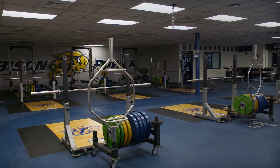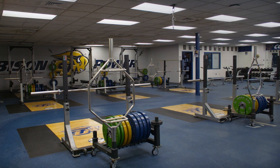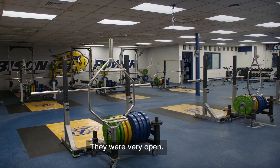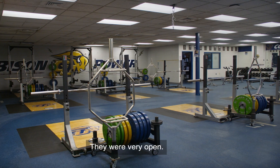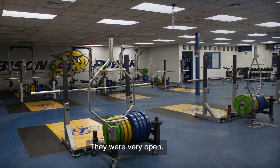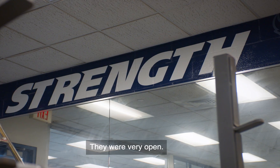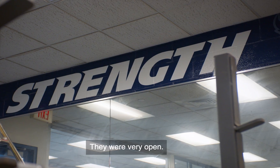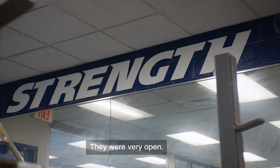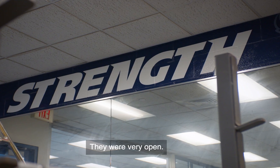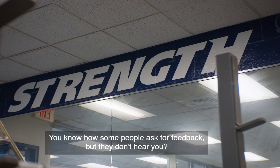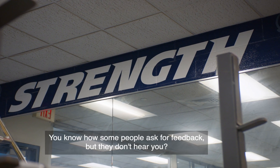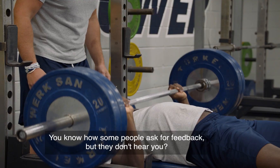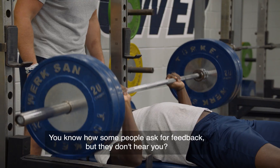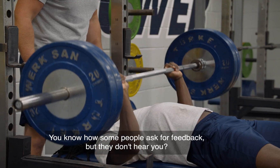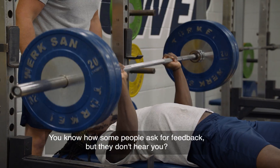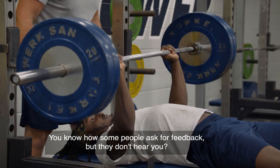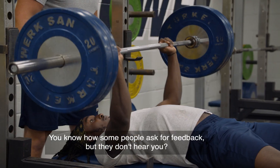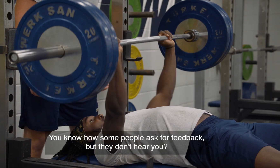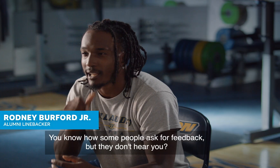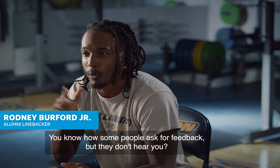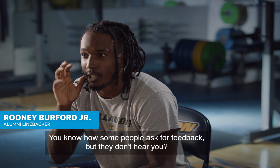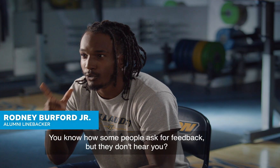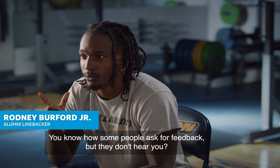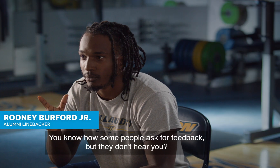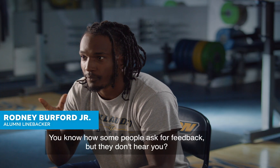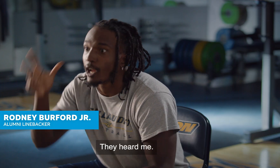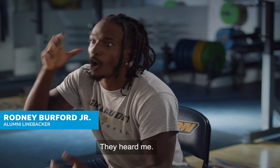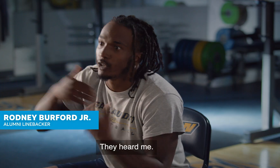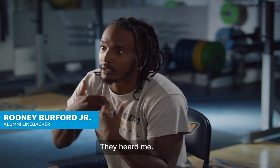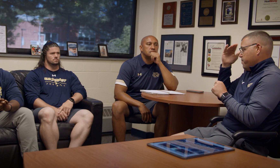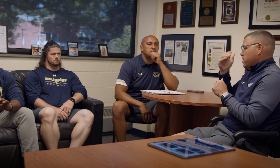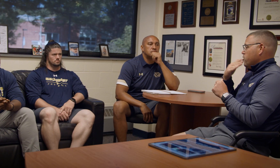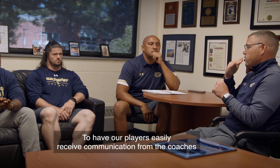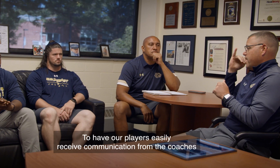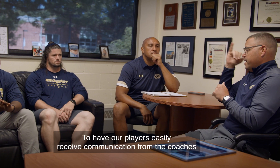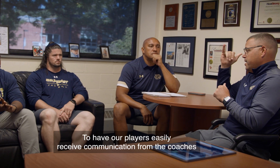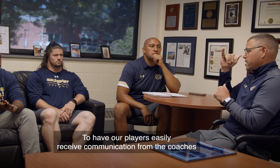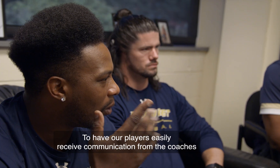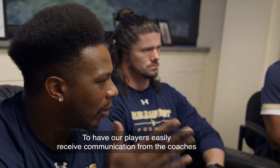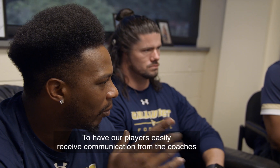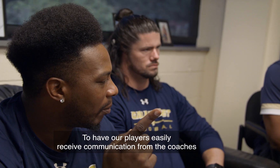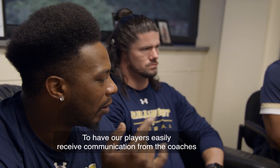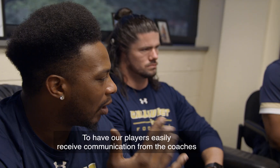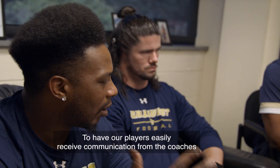They were very open. You know how some people ask for feedback but they don't hear you? They heard me. To have our players easily